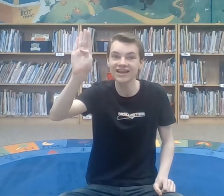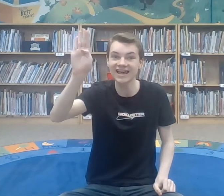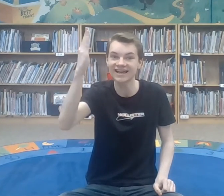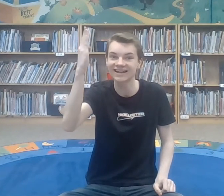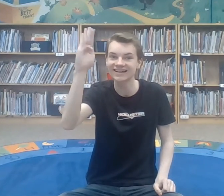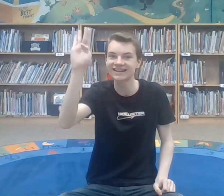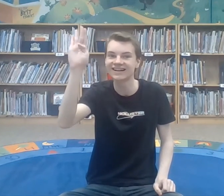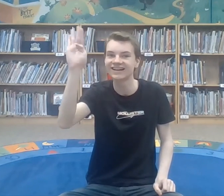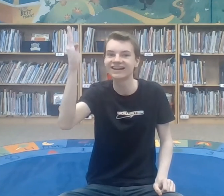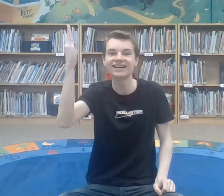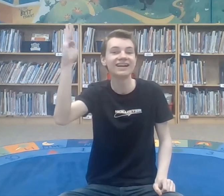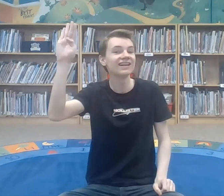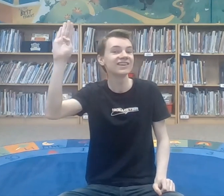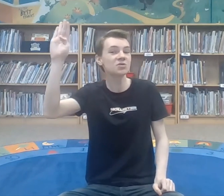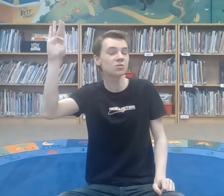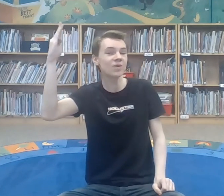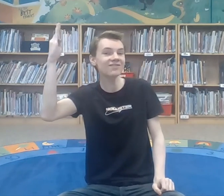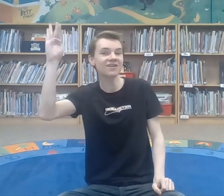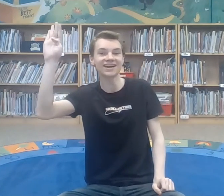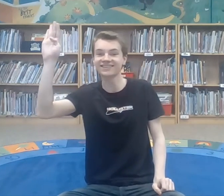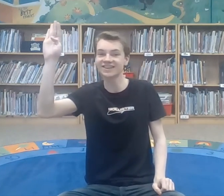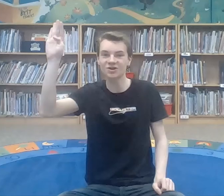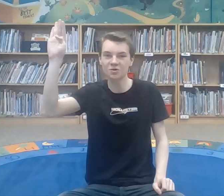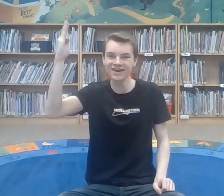it, like we're waving, like the queen.